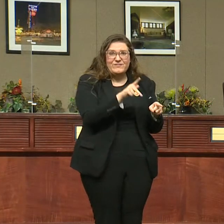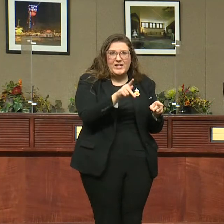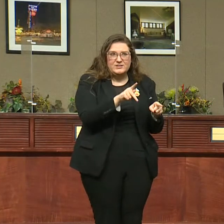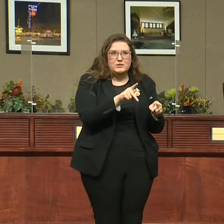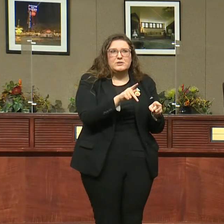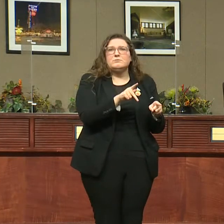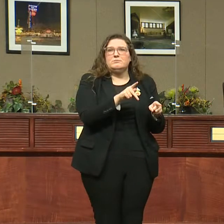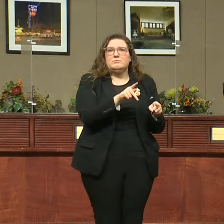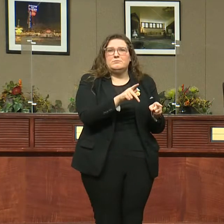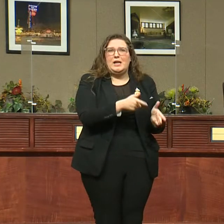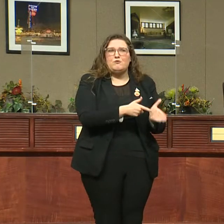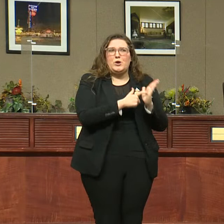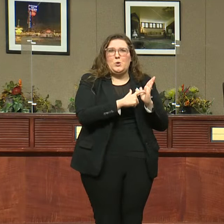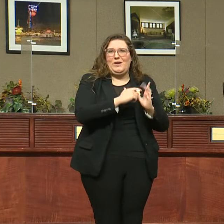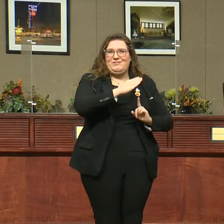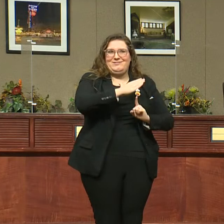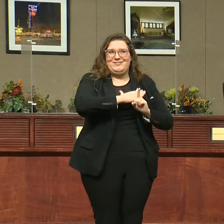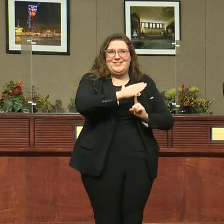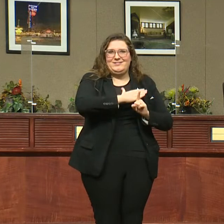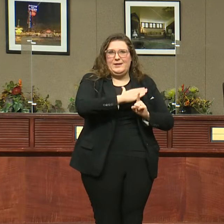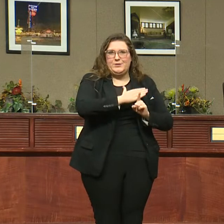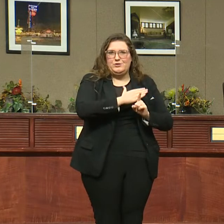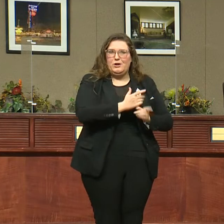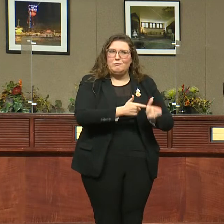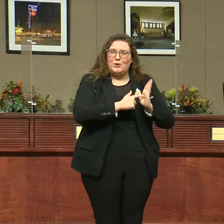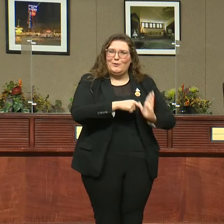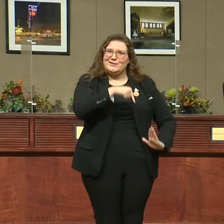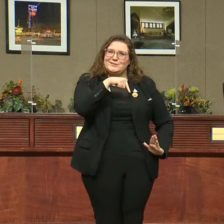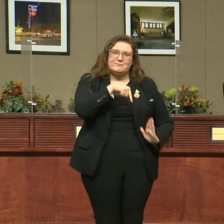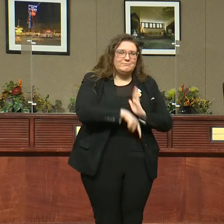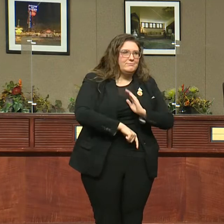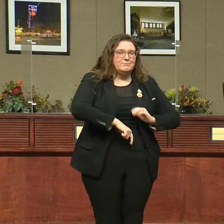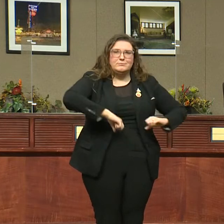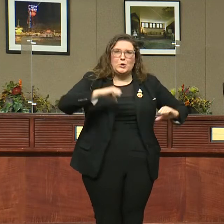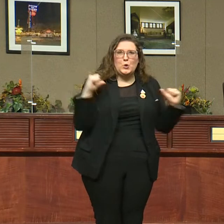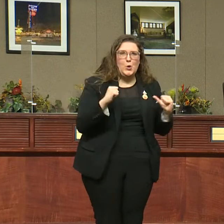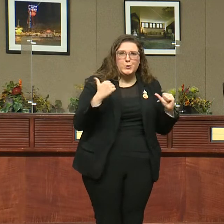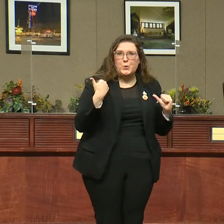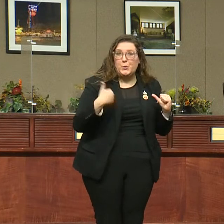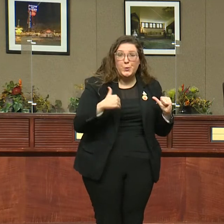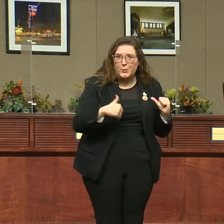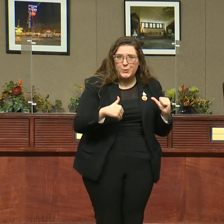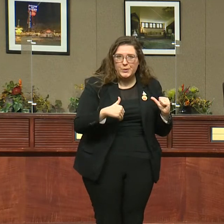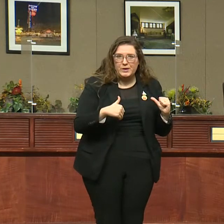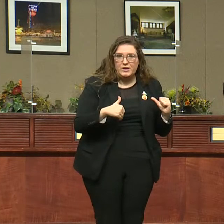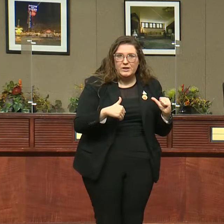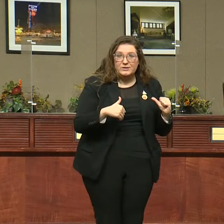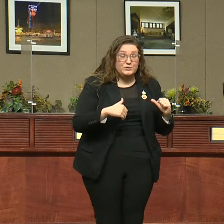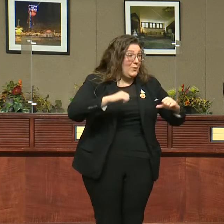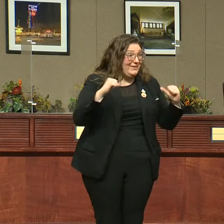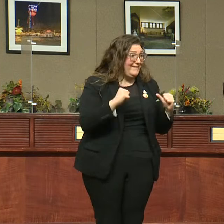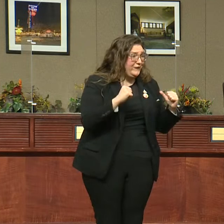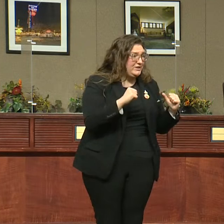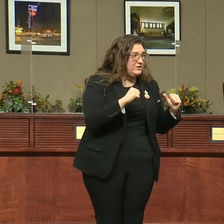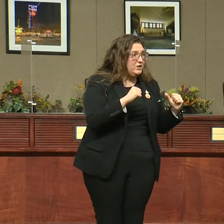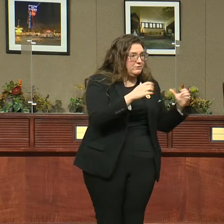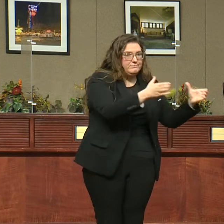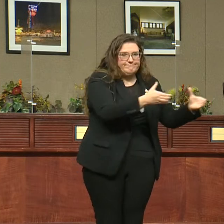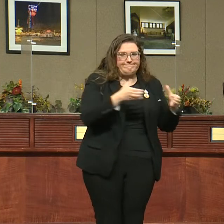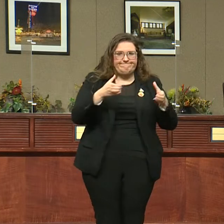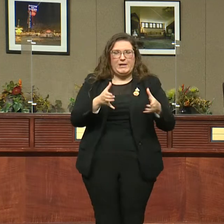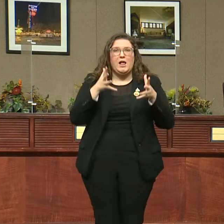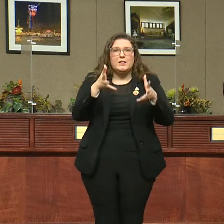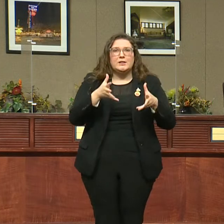temperature control regulations in place. And when we defrost Pfizer, it cannot be refrost.